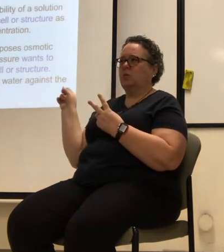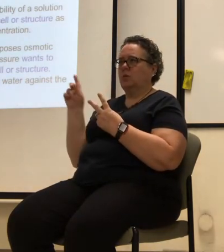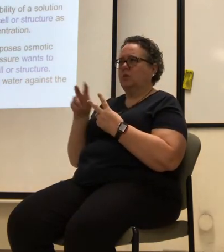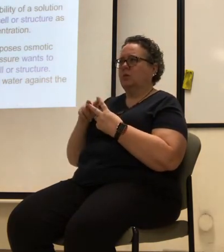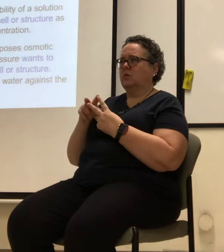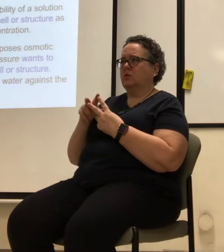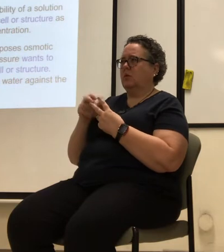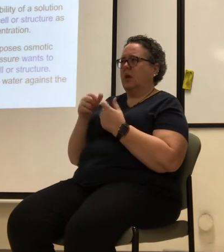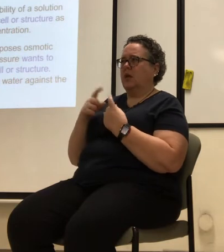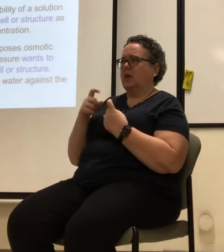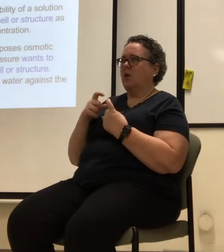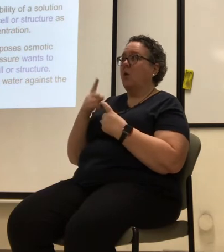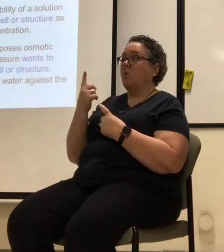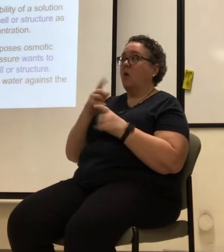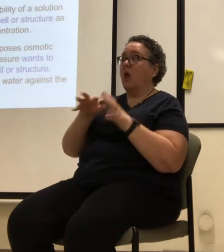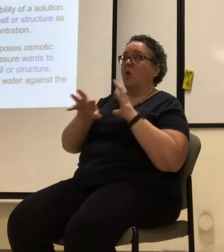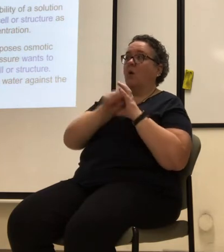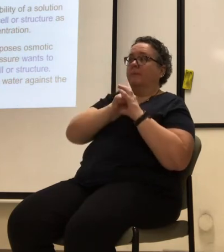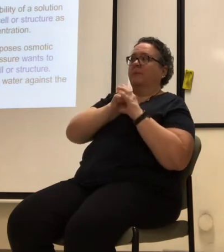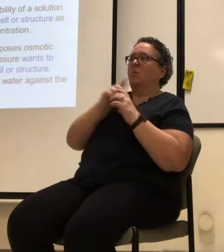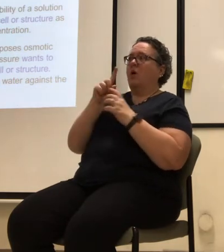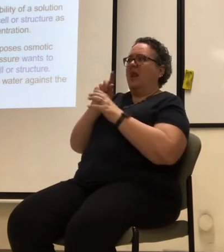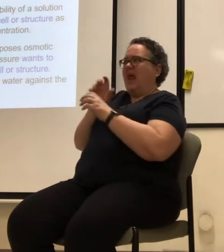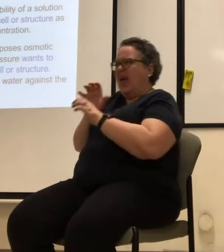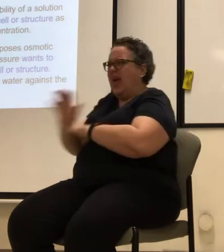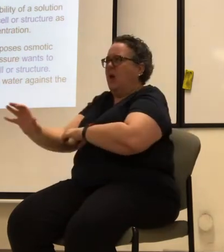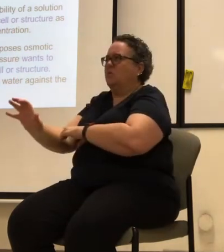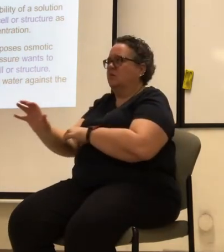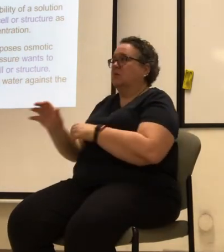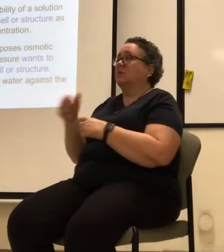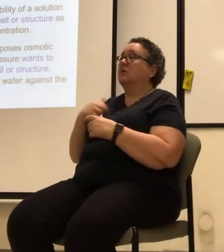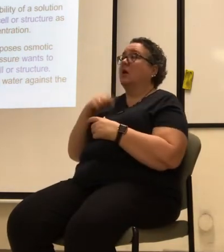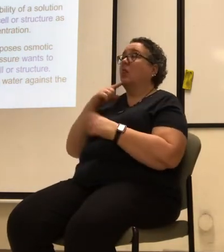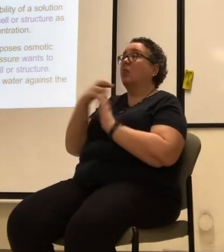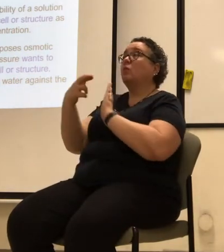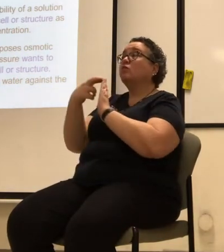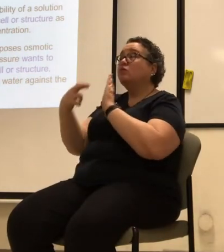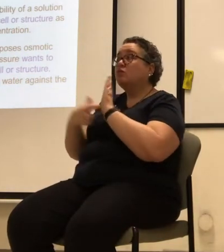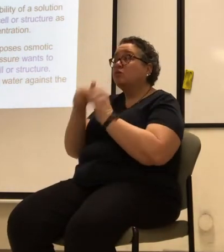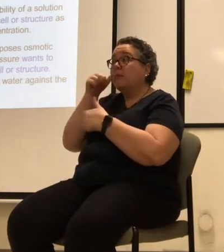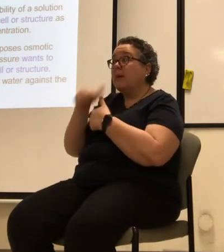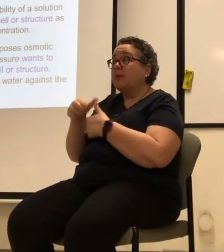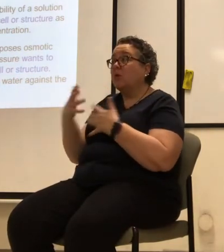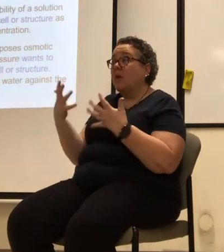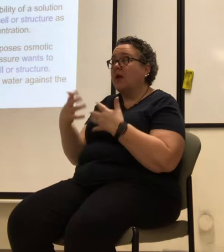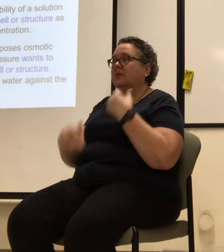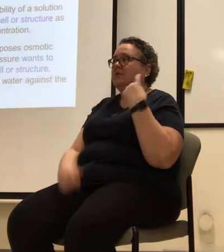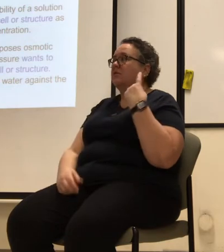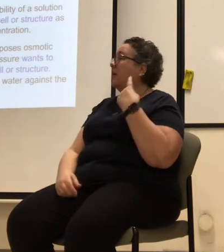One sucks fluid in, one pushes fluid out. The rule of thumb you want to keep in your head is right here.